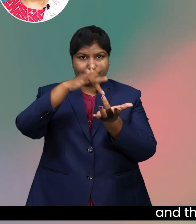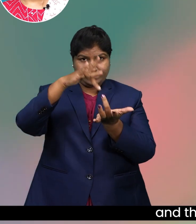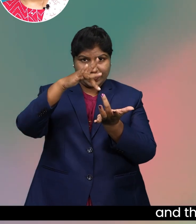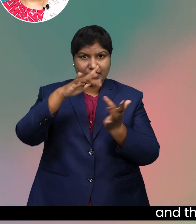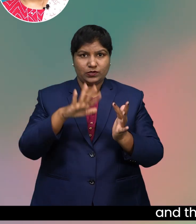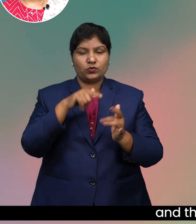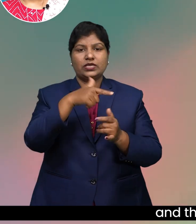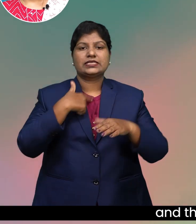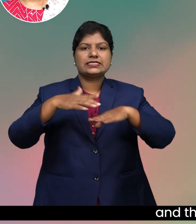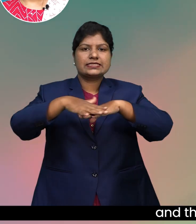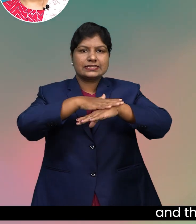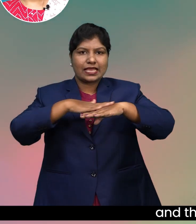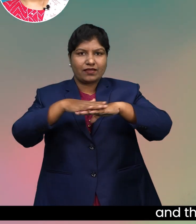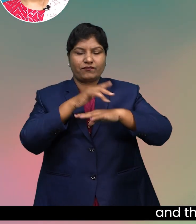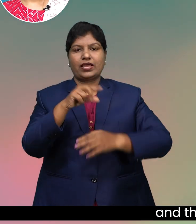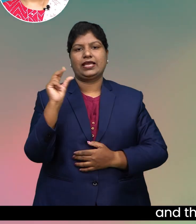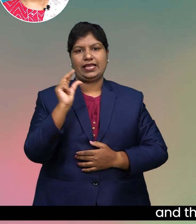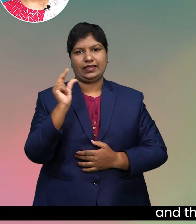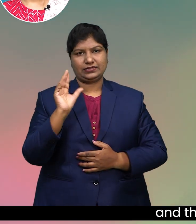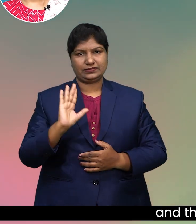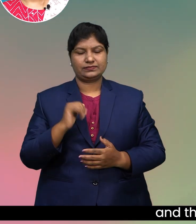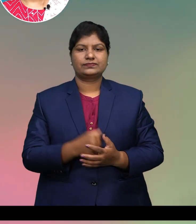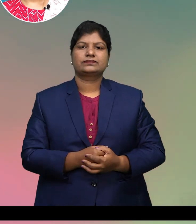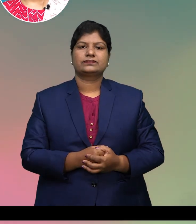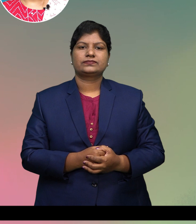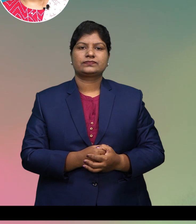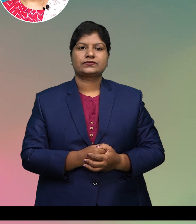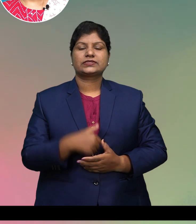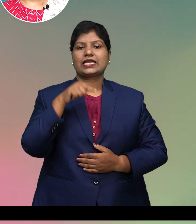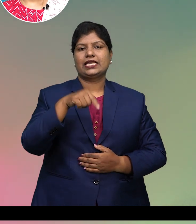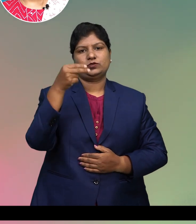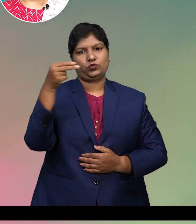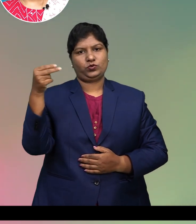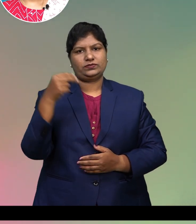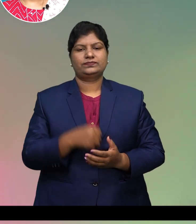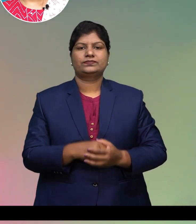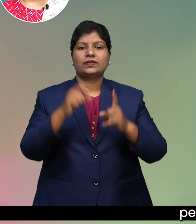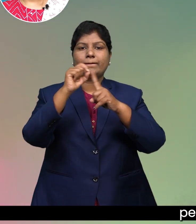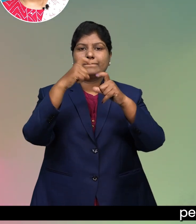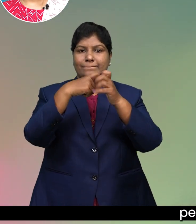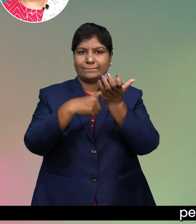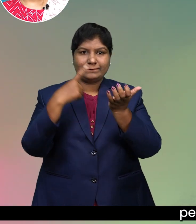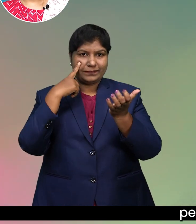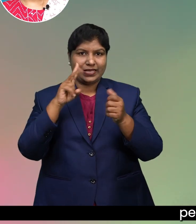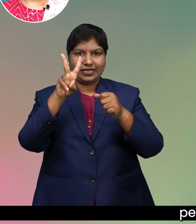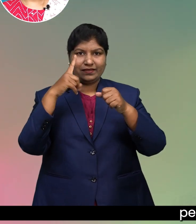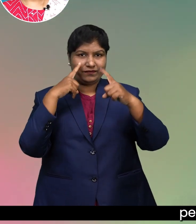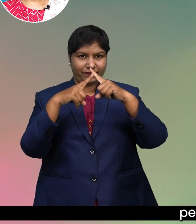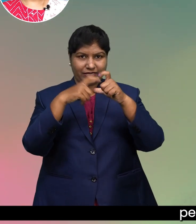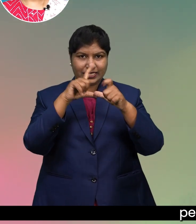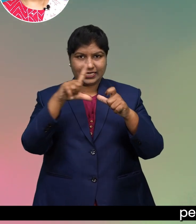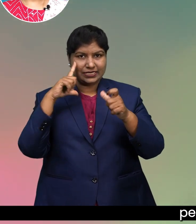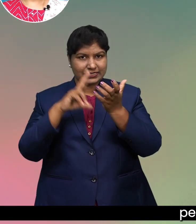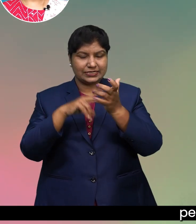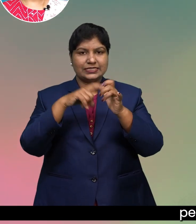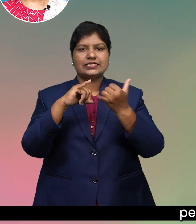and the surface of the egg is called perivitelline space.